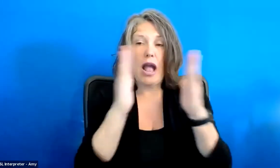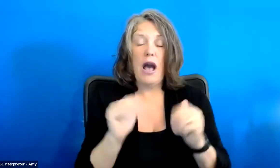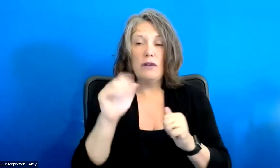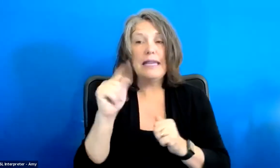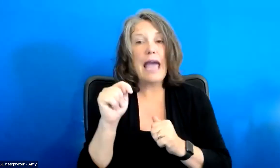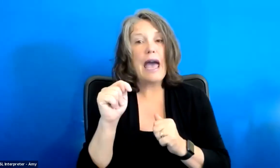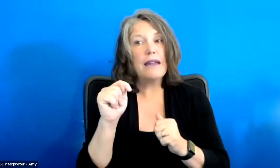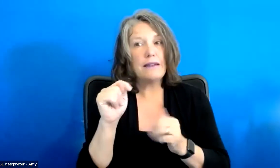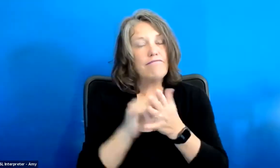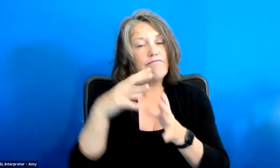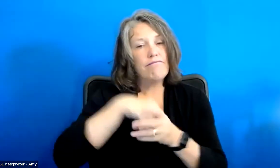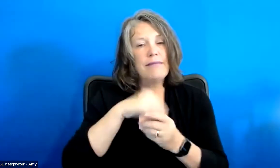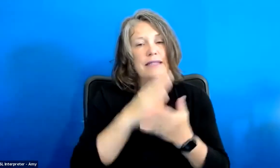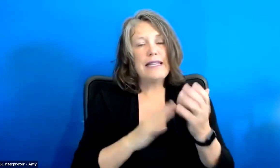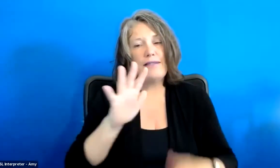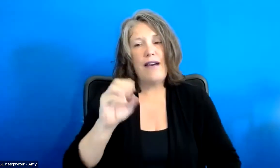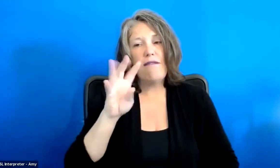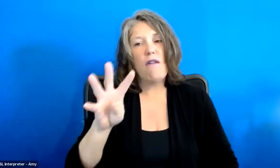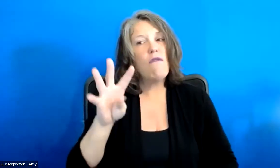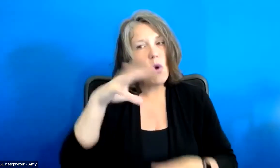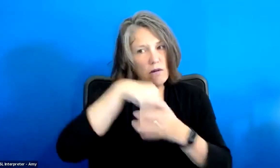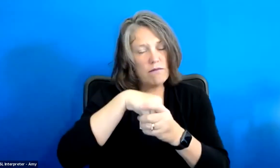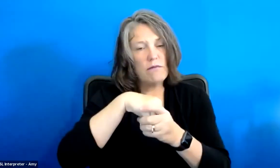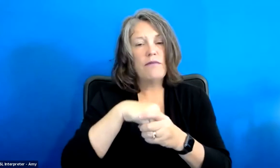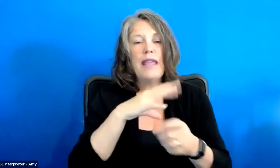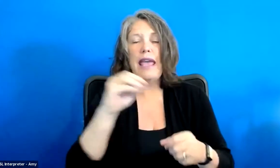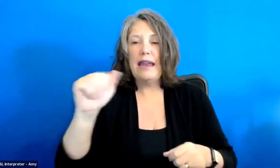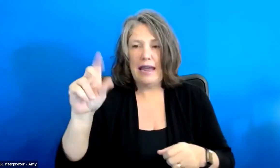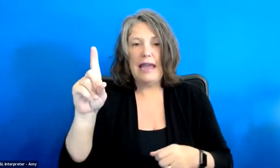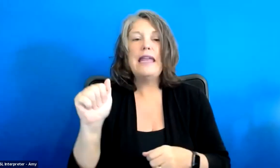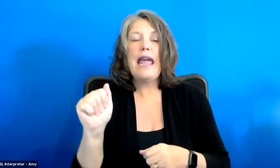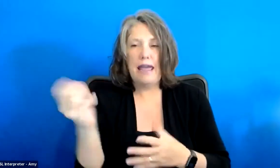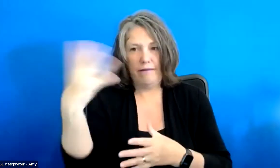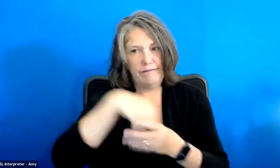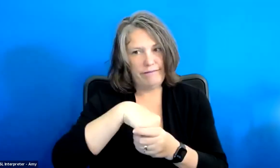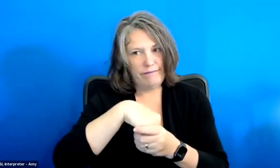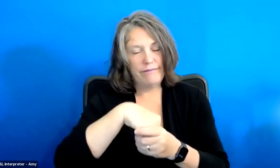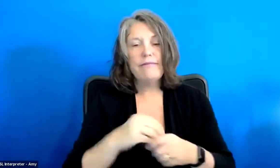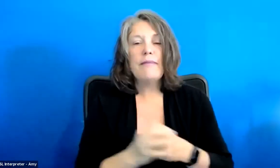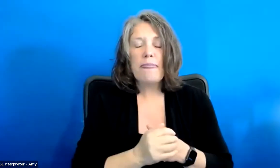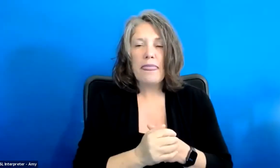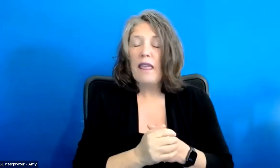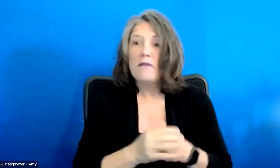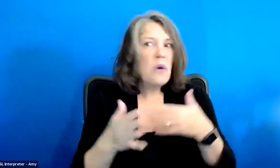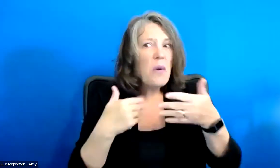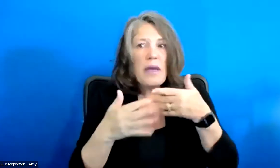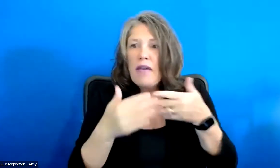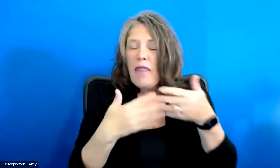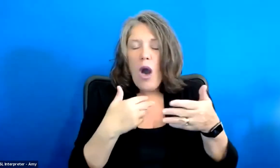into play, Section 504 comes into play, and ADA comes into play. So even